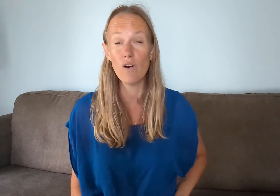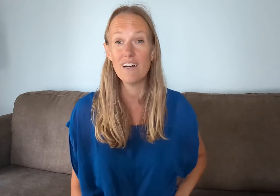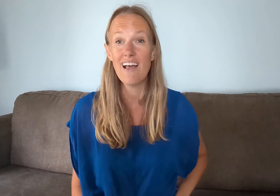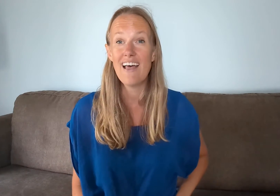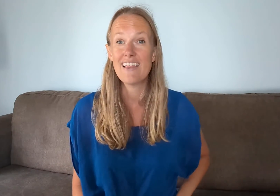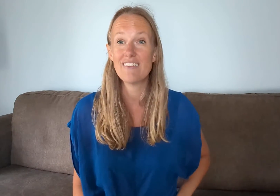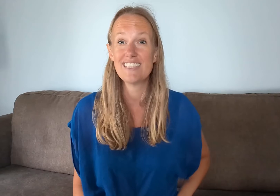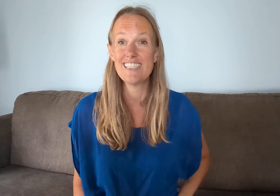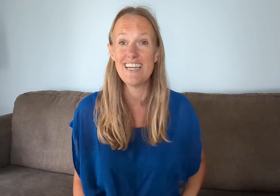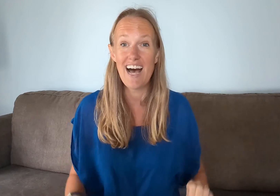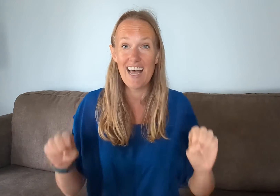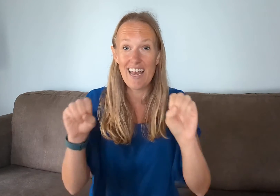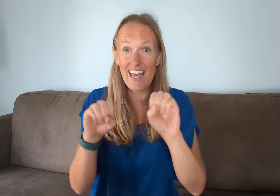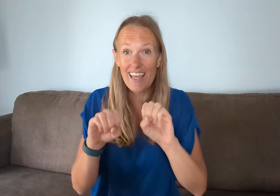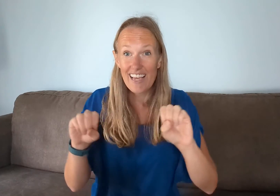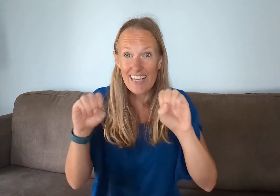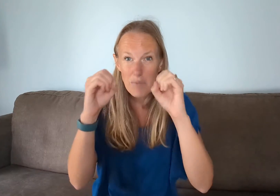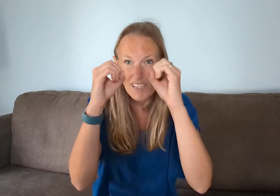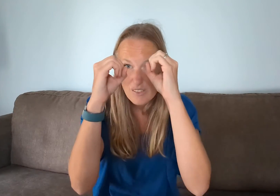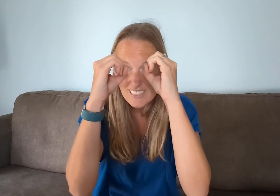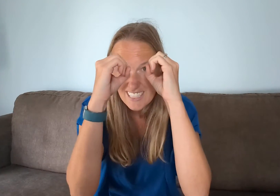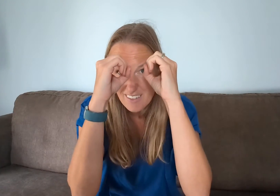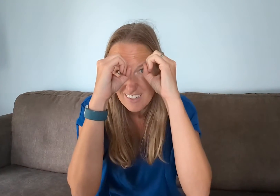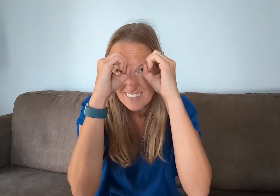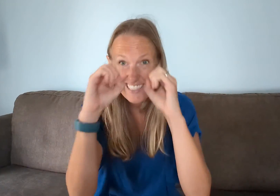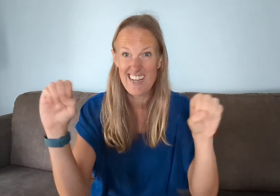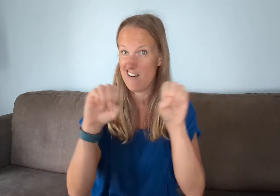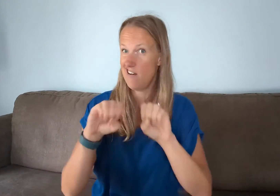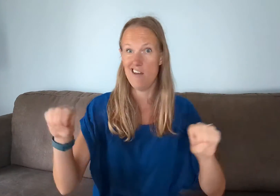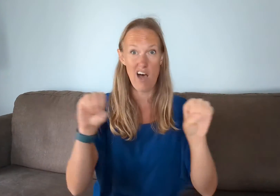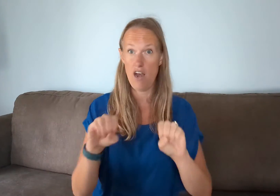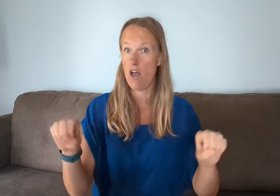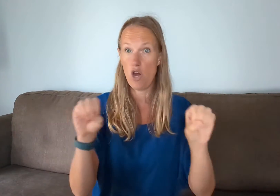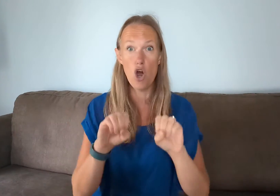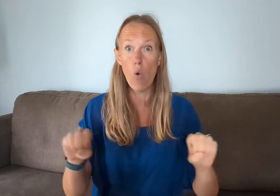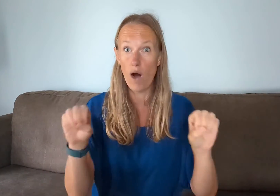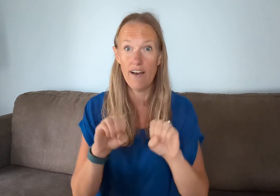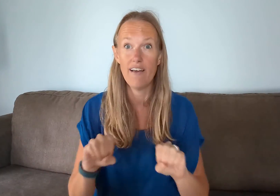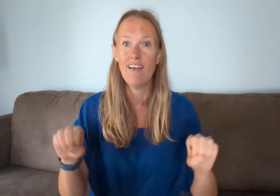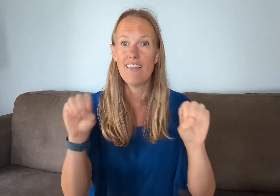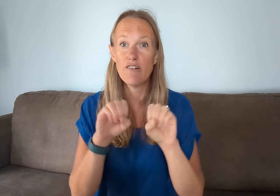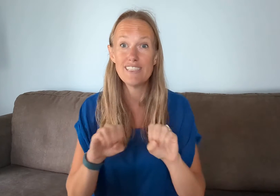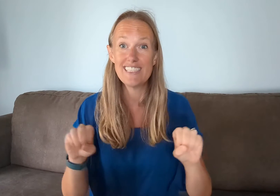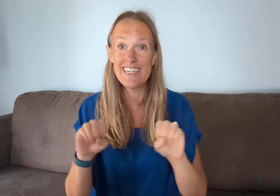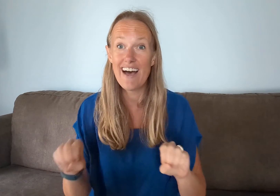Lord, there is none, okay? You make those zeros, none, no one. There is